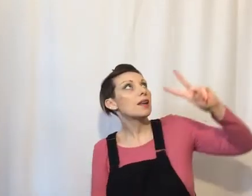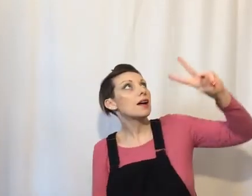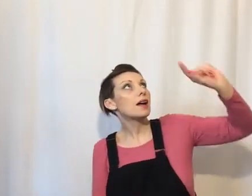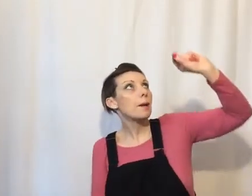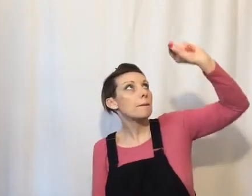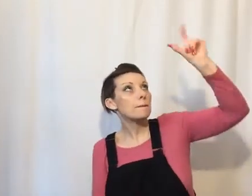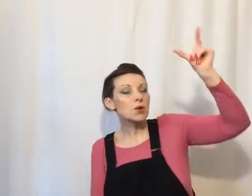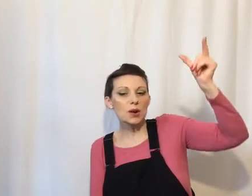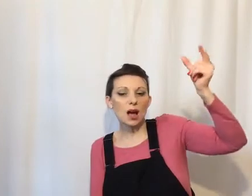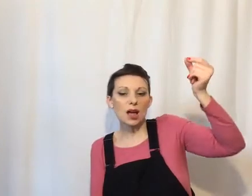the moonlight.